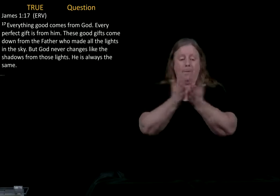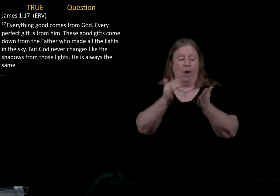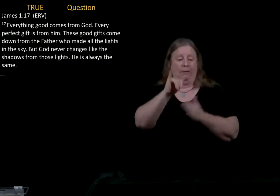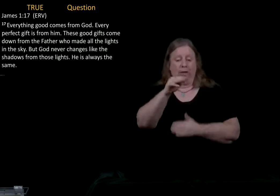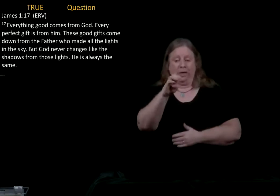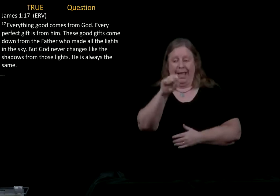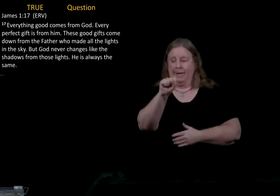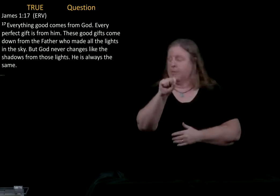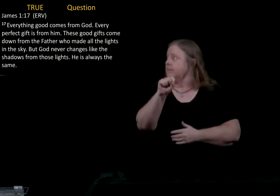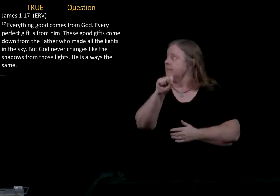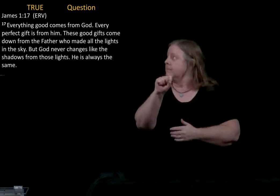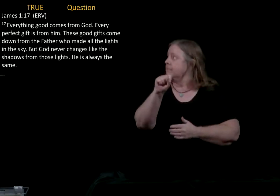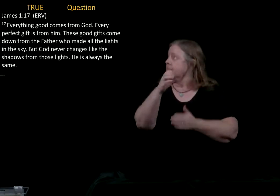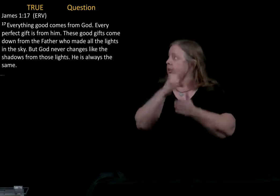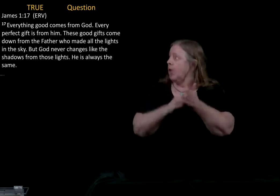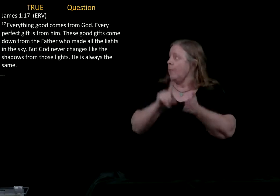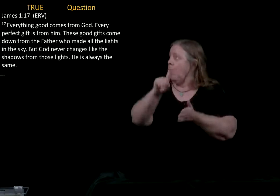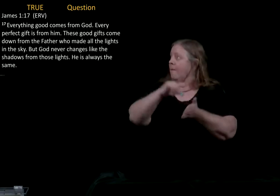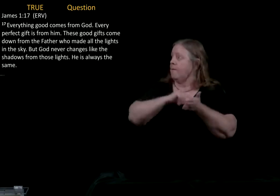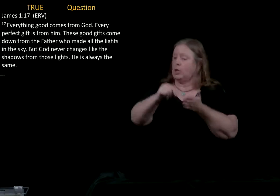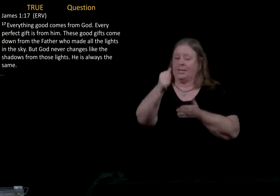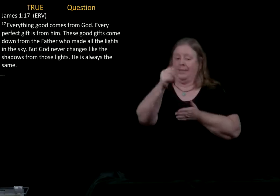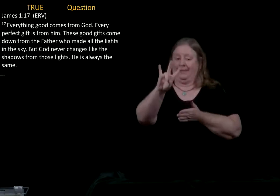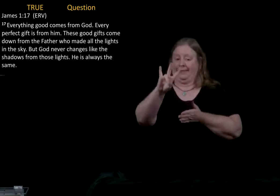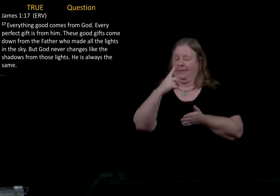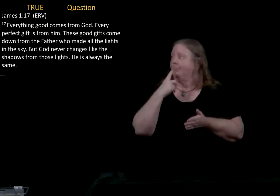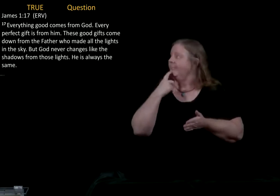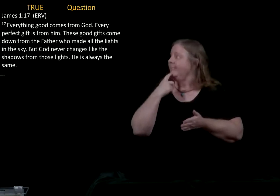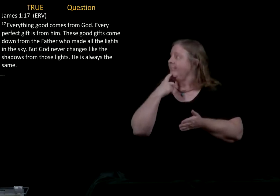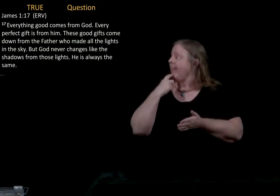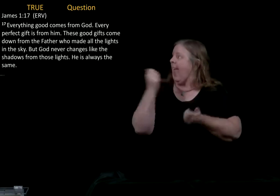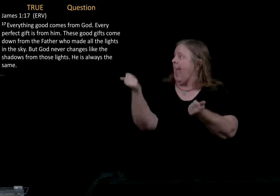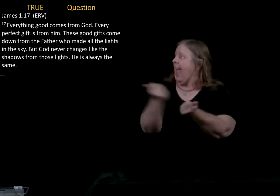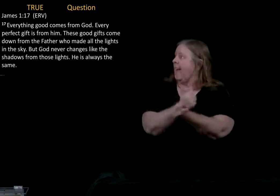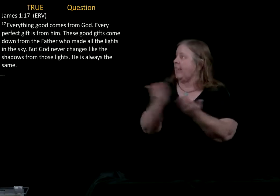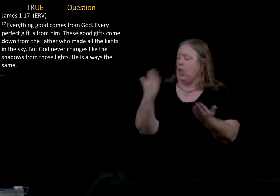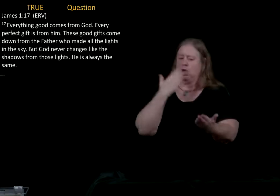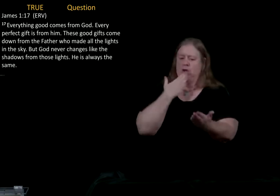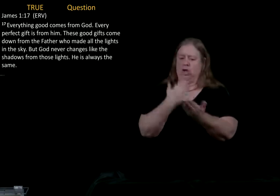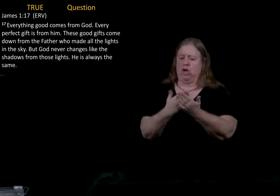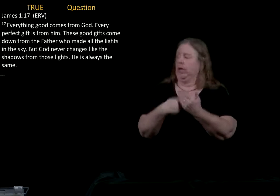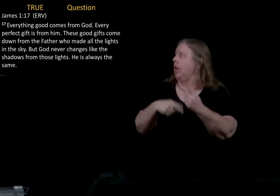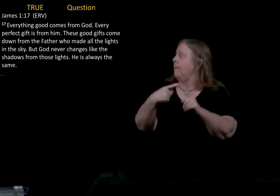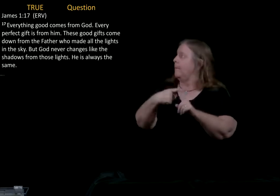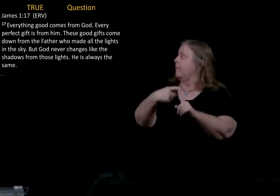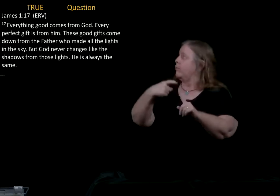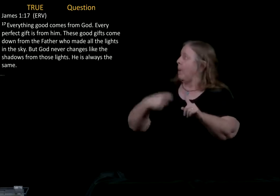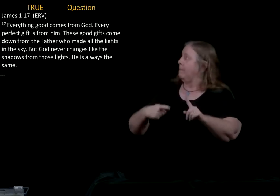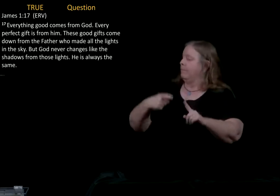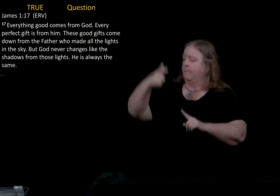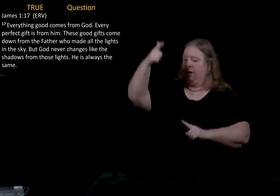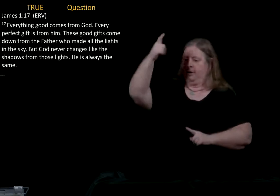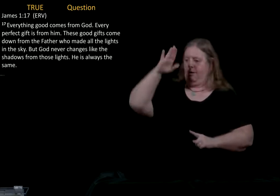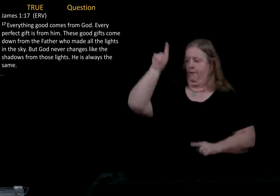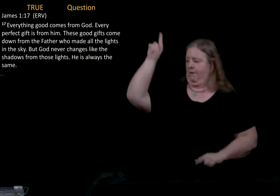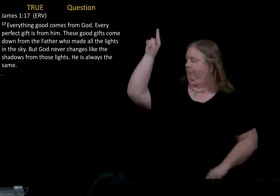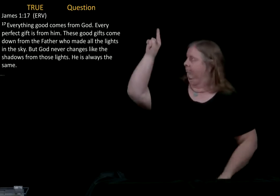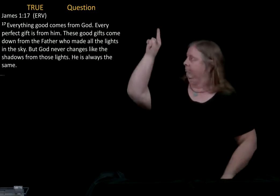It says, the book of James, chapter 1, verse 17, says, every good thing comes